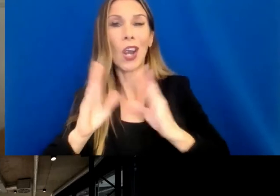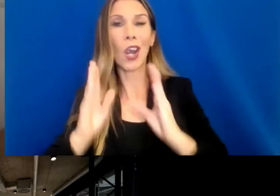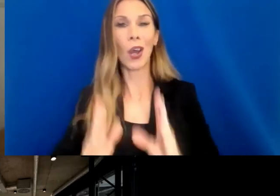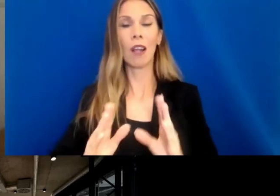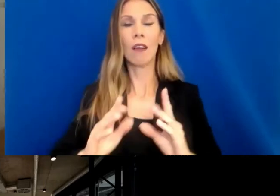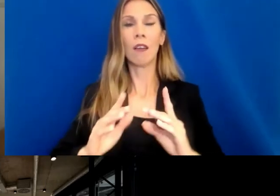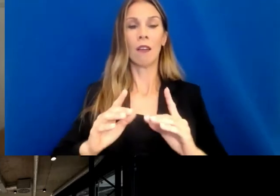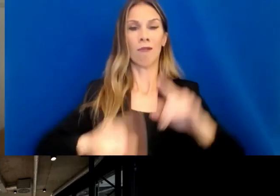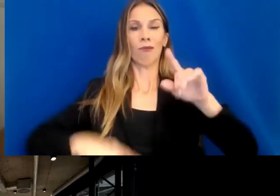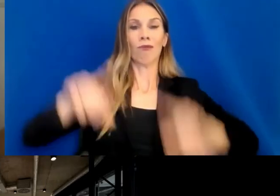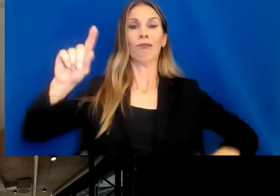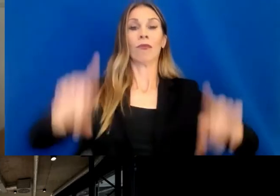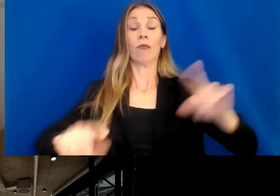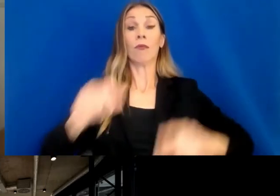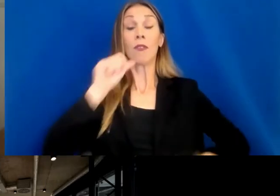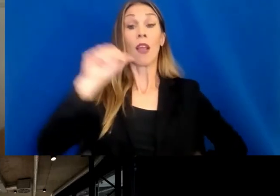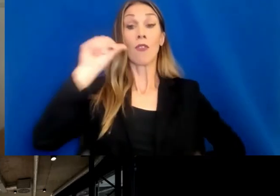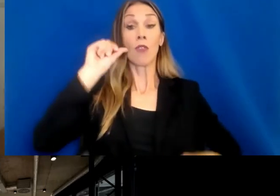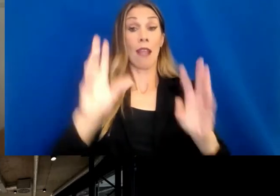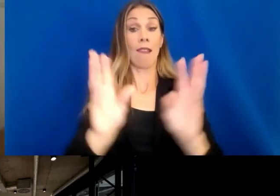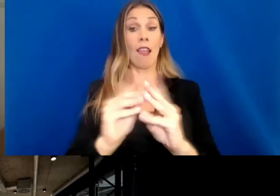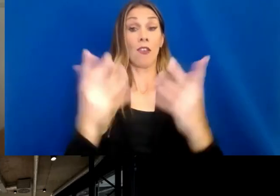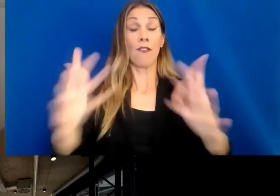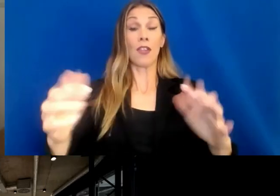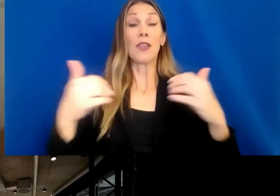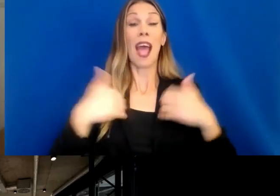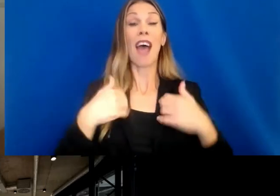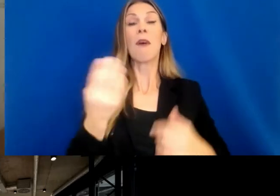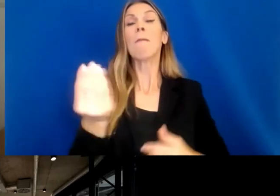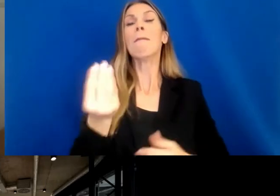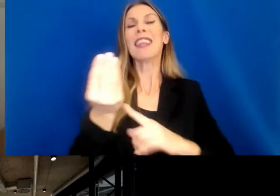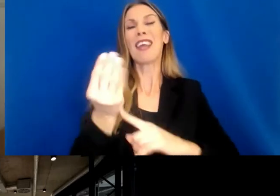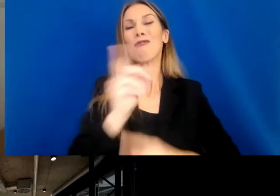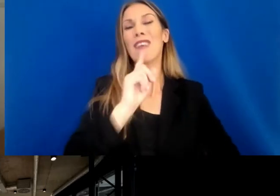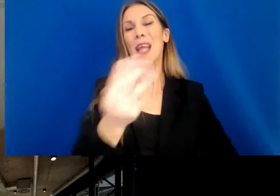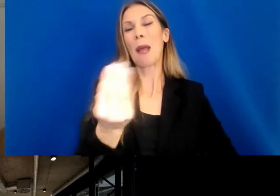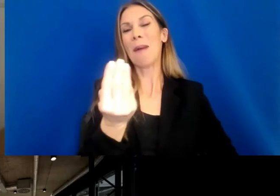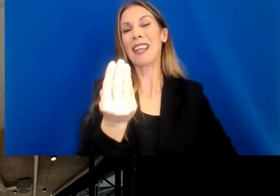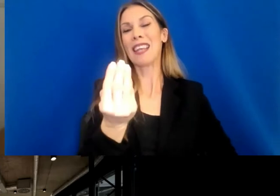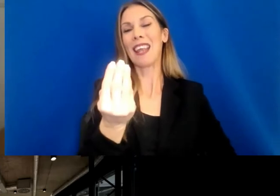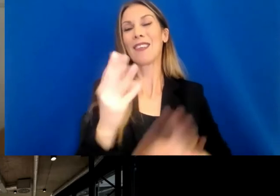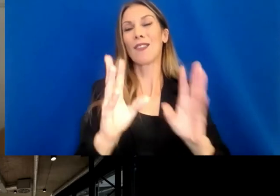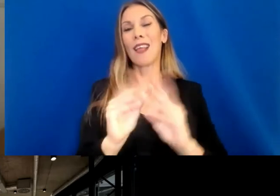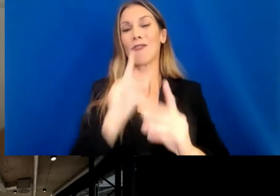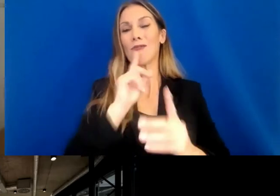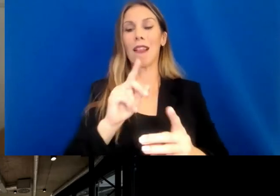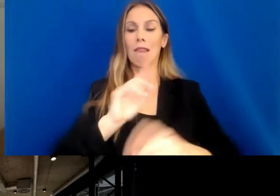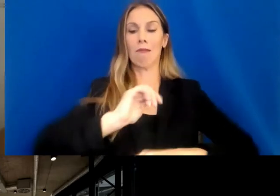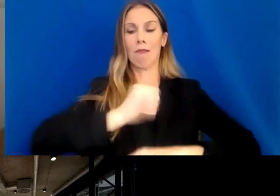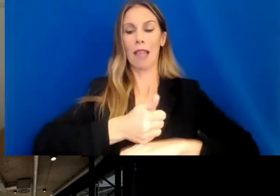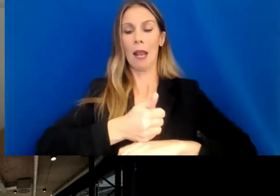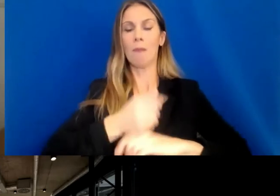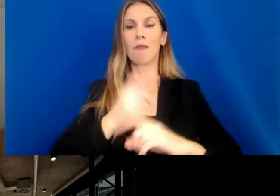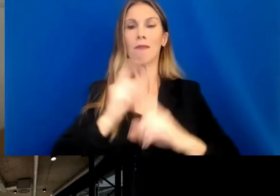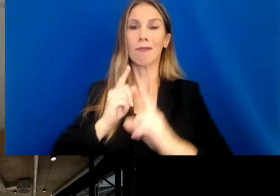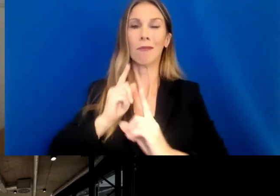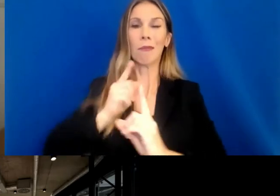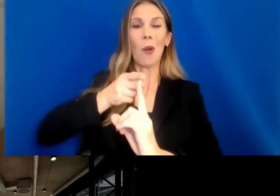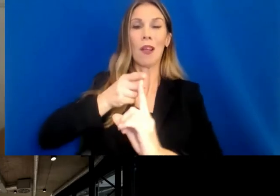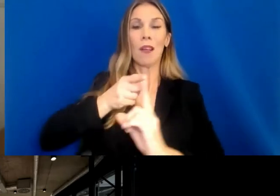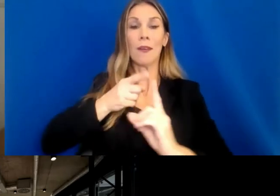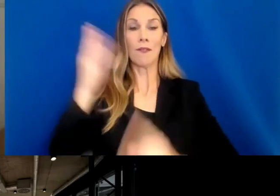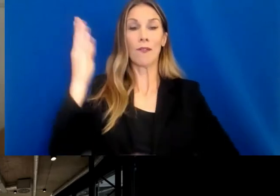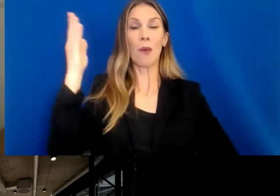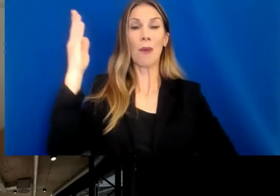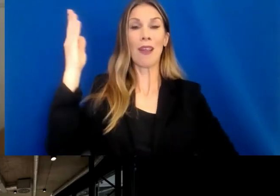We had that one session yesterday. The Monday session is really dedicated to the presentation